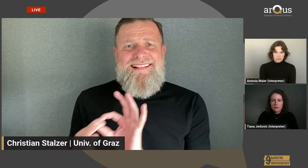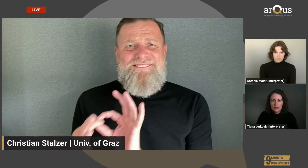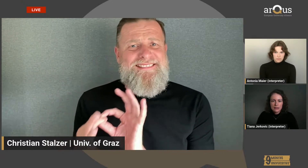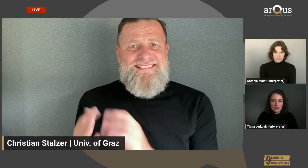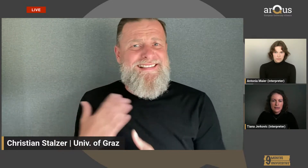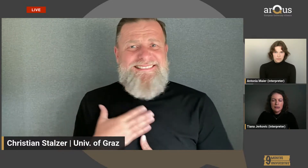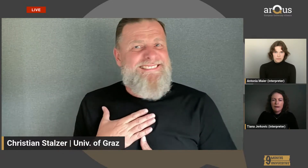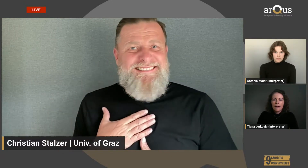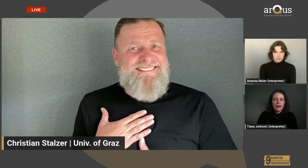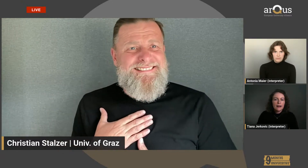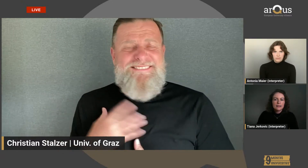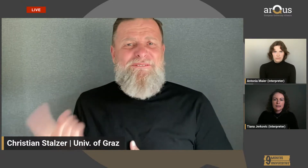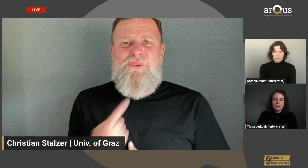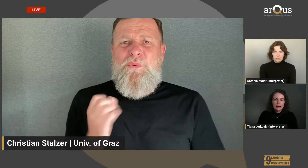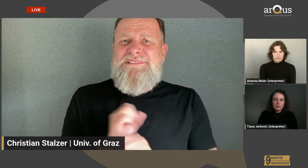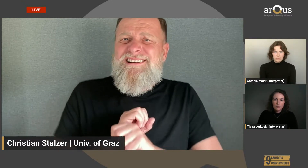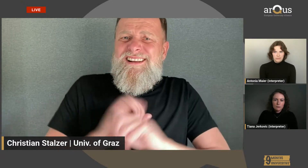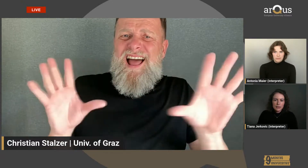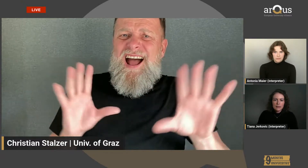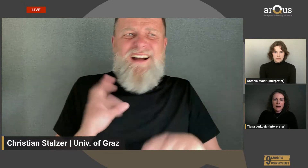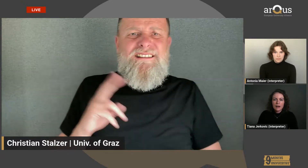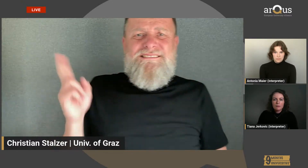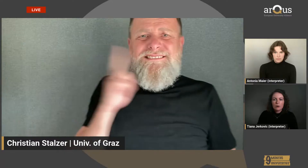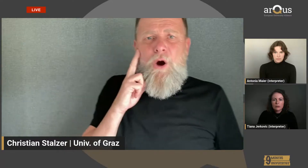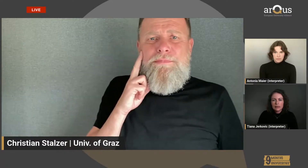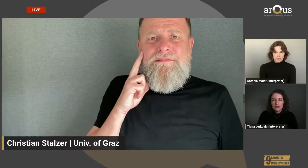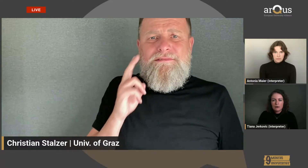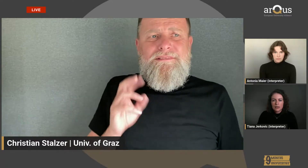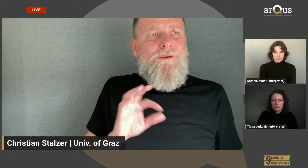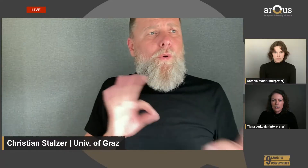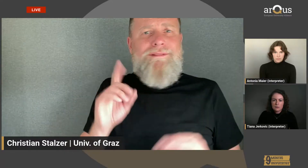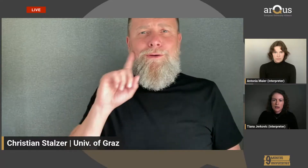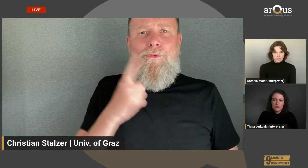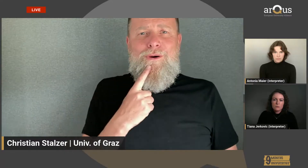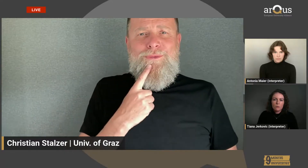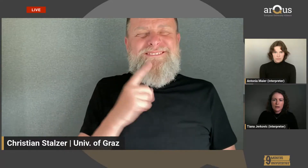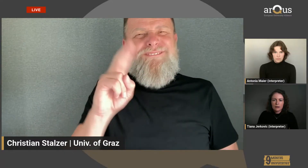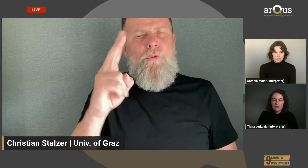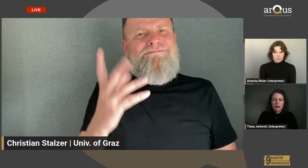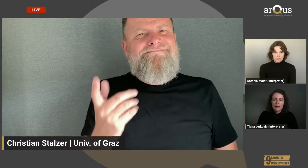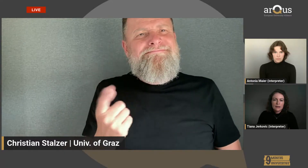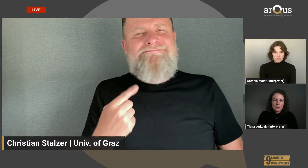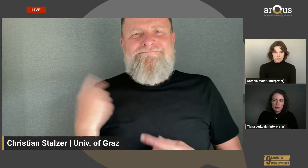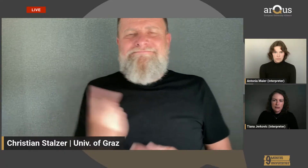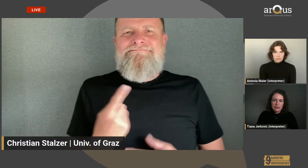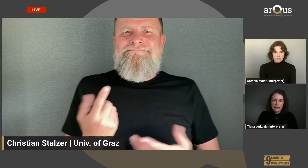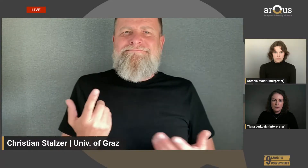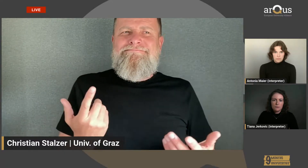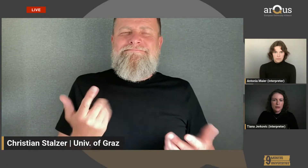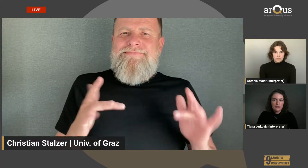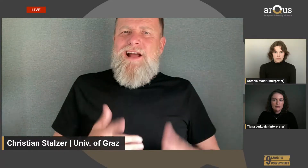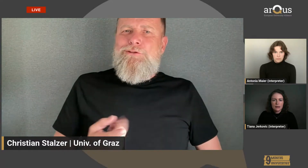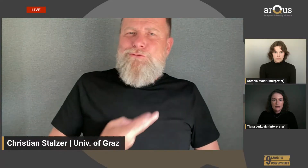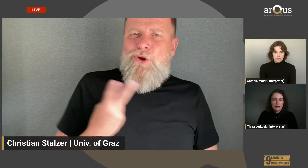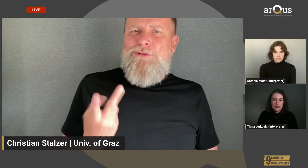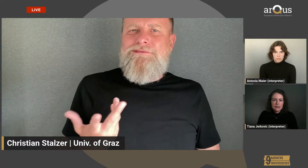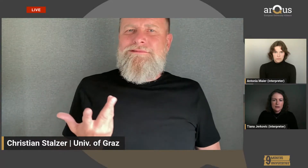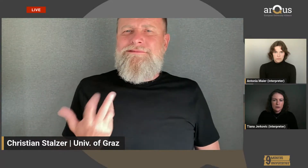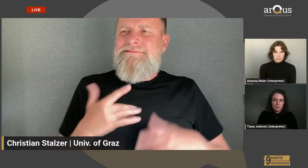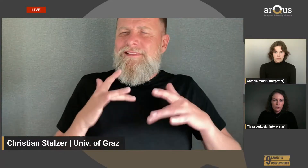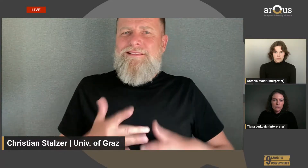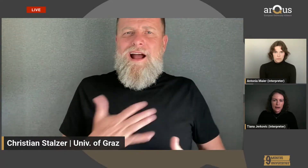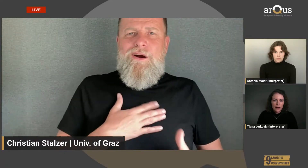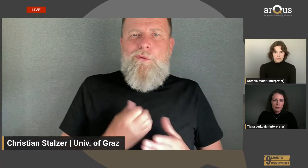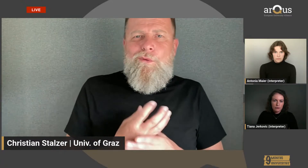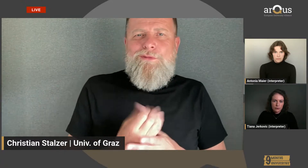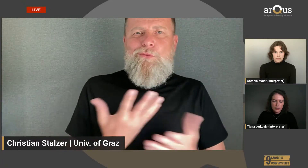hearing disability, it would mean that I am only characterized by this one disability, but this is